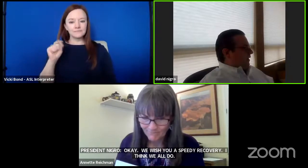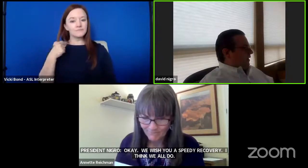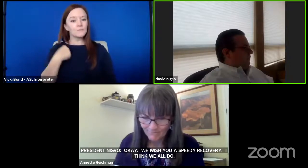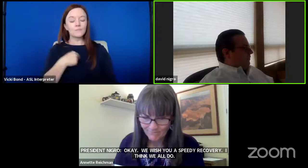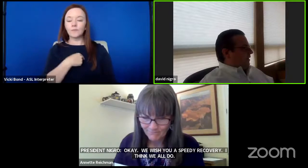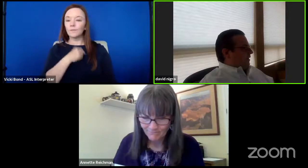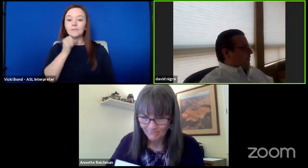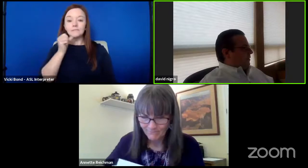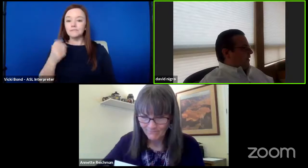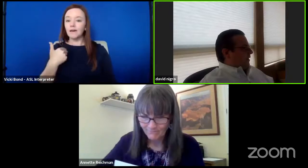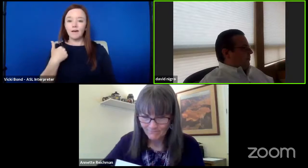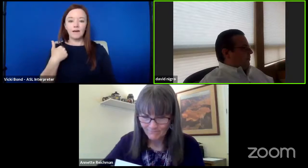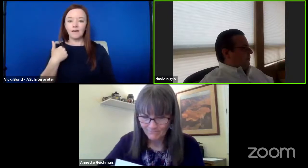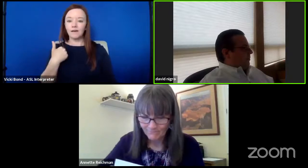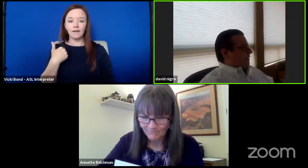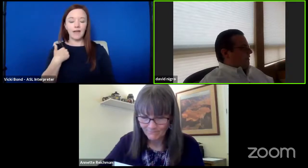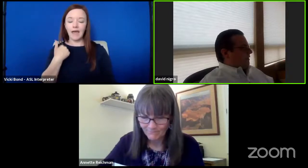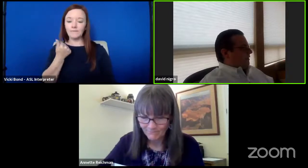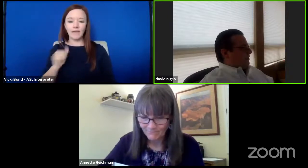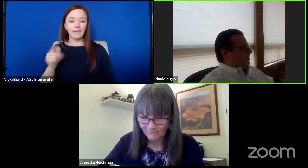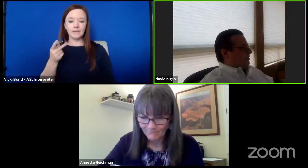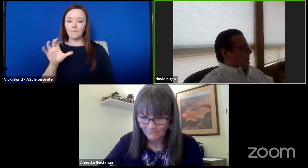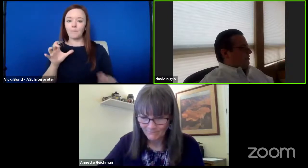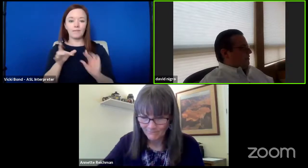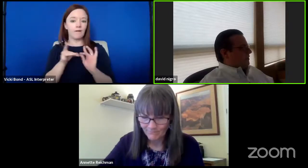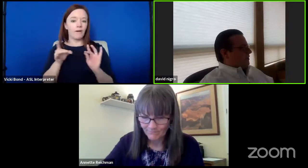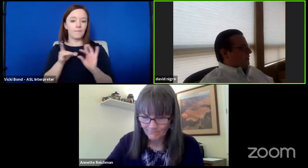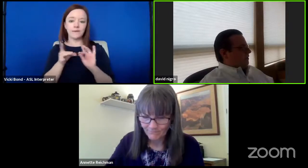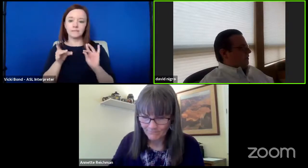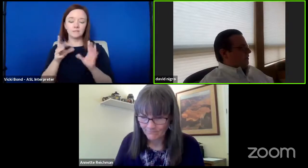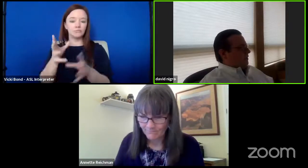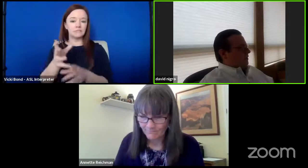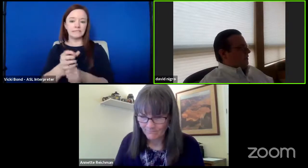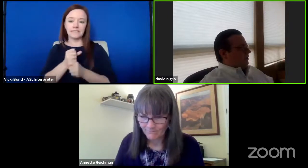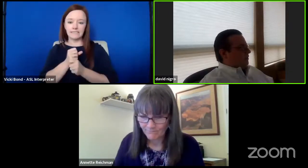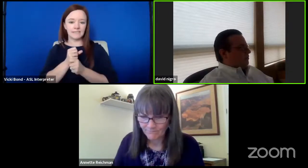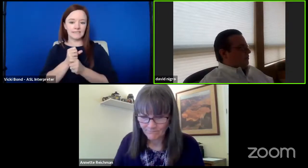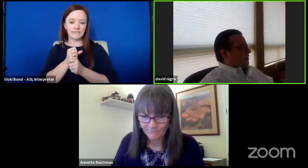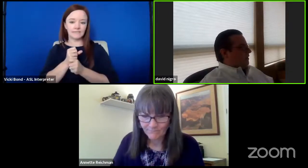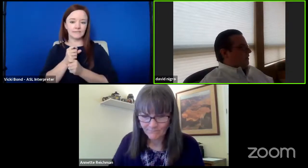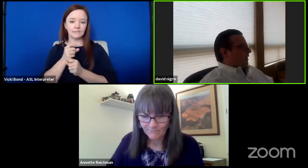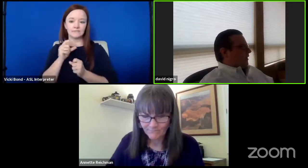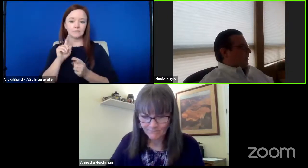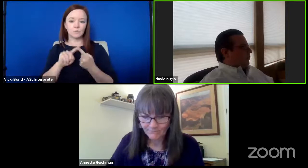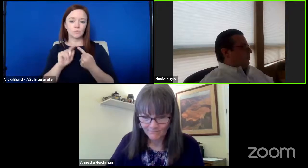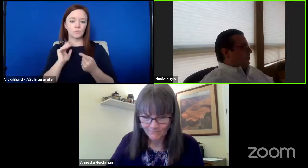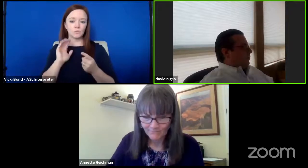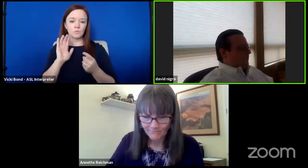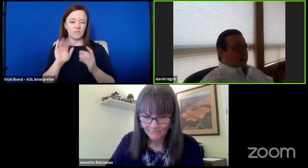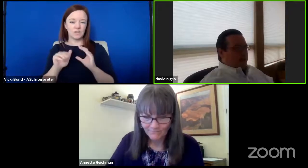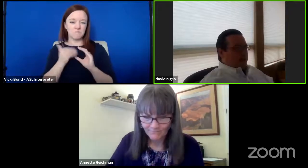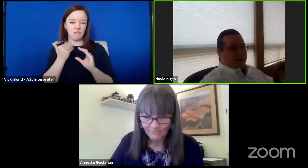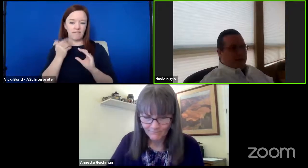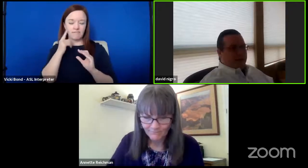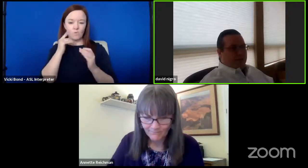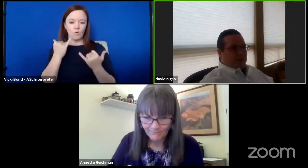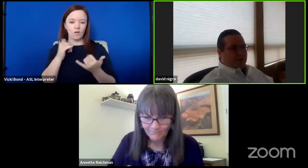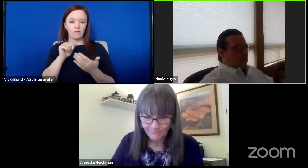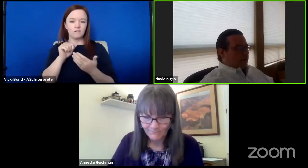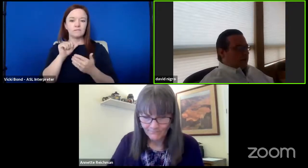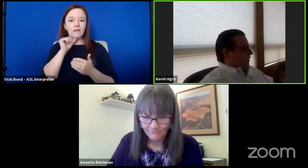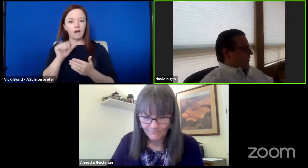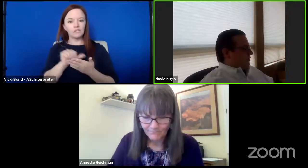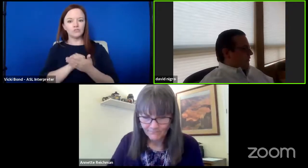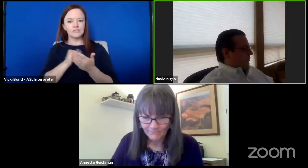not have any public comments received at the email address for this agenda item,